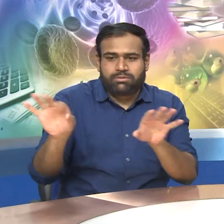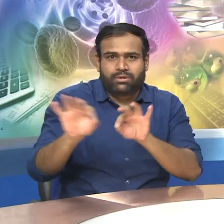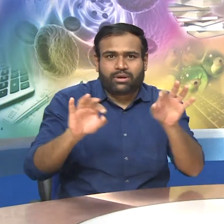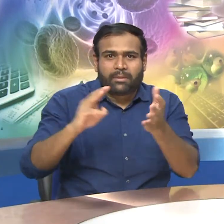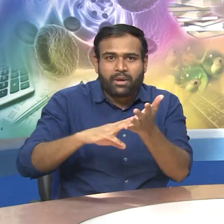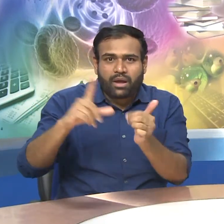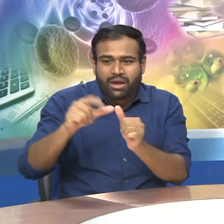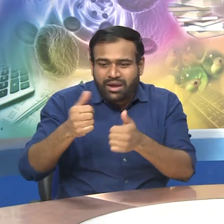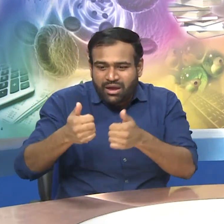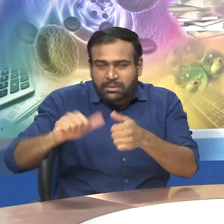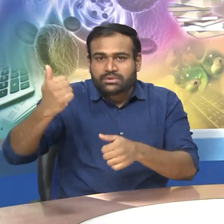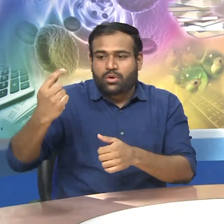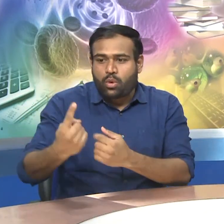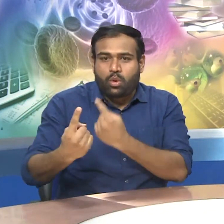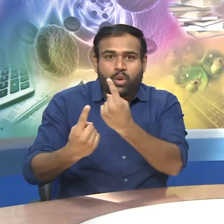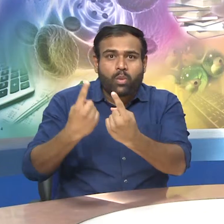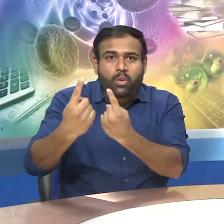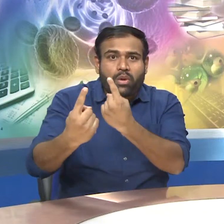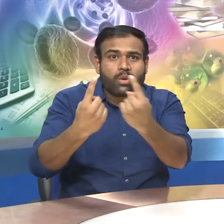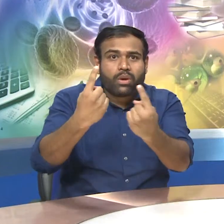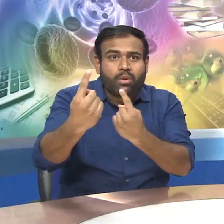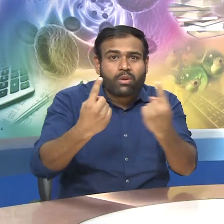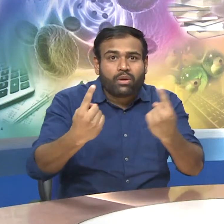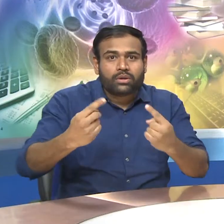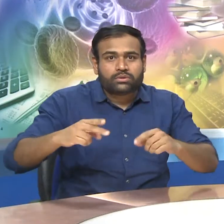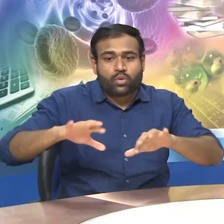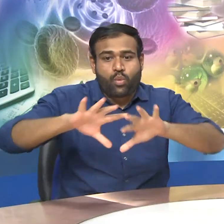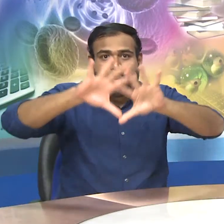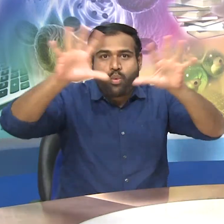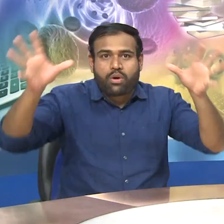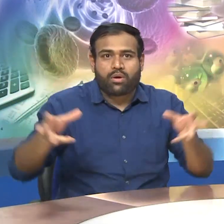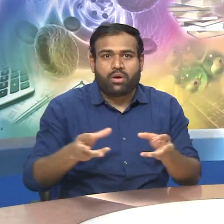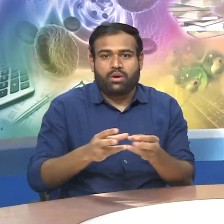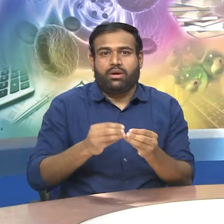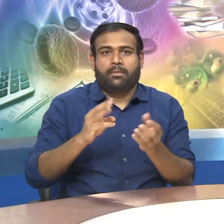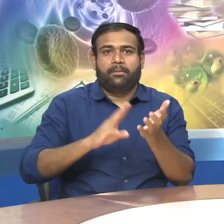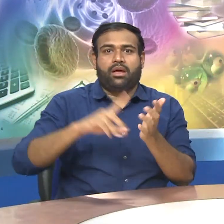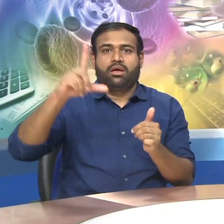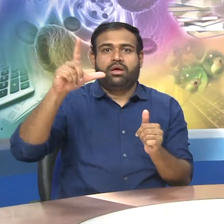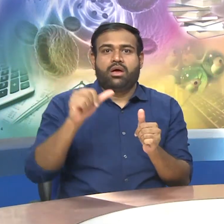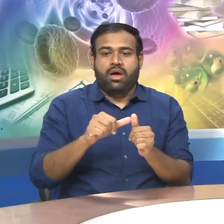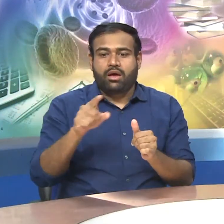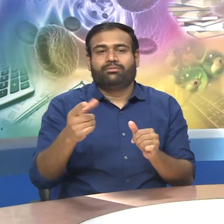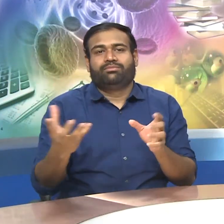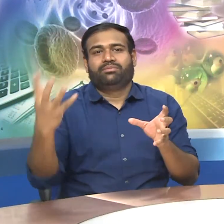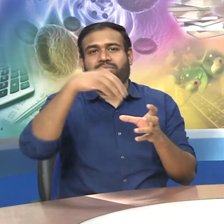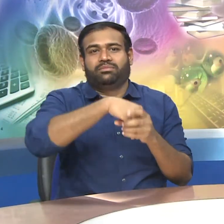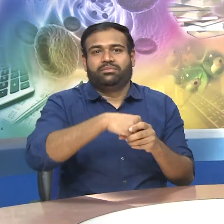single members constituency as the members of members to be elected.